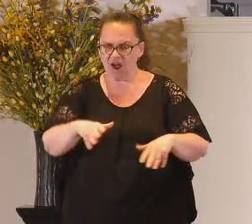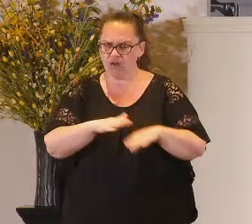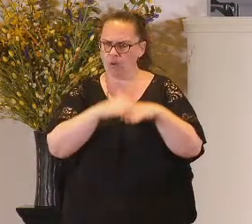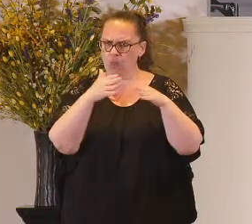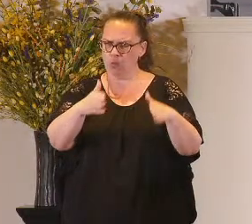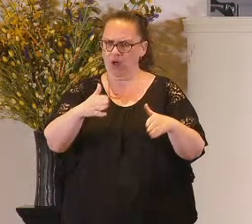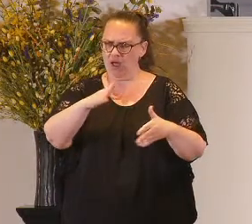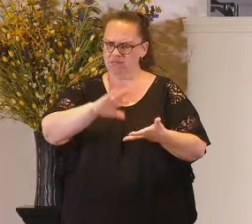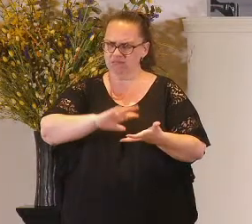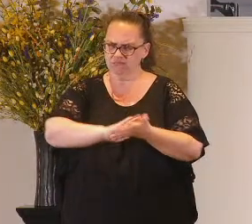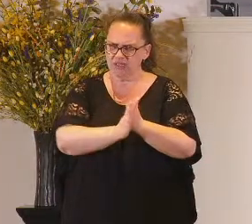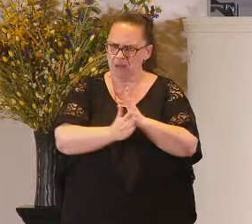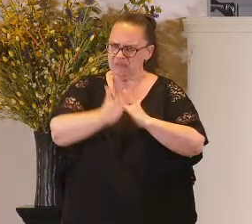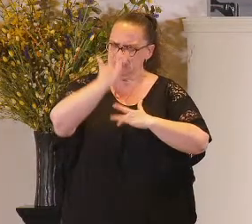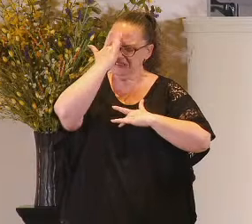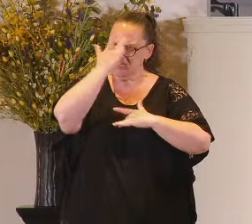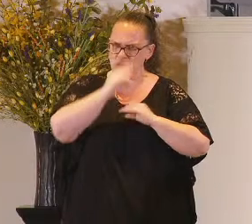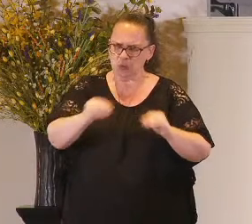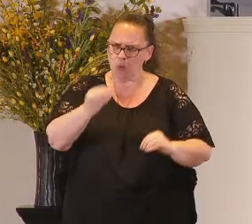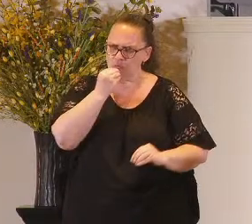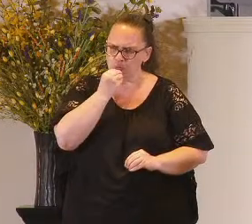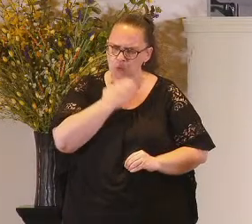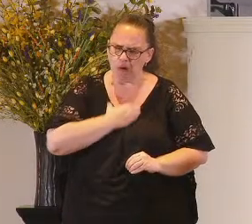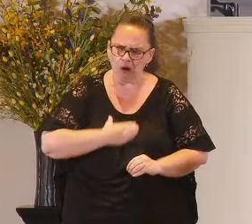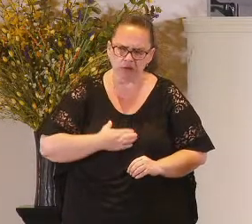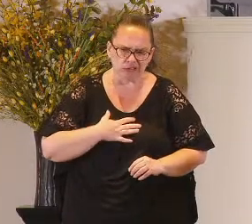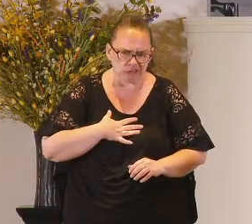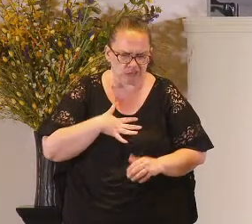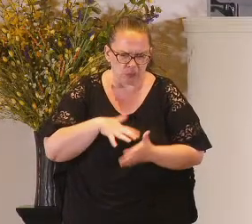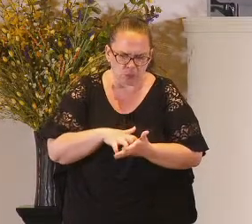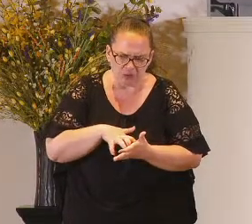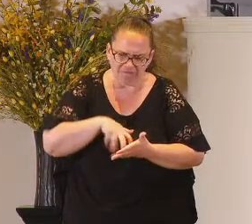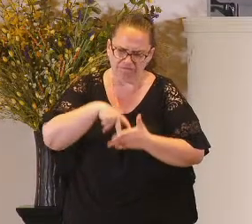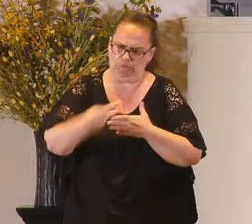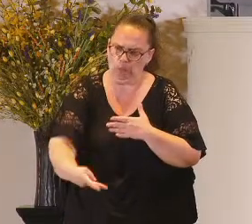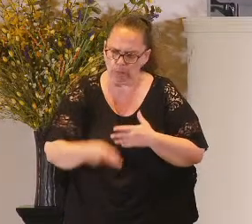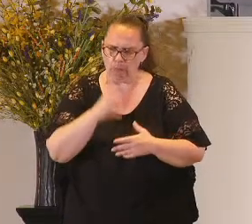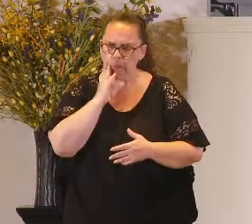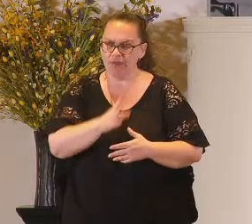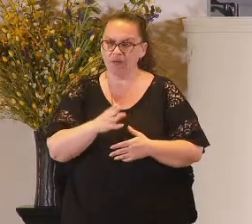way. And some of them have come from far away.